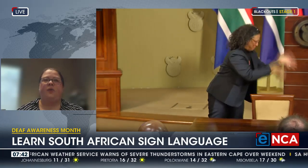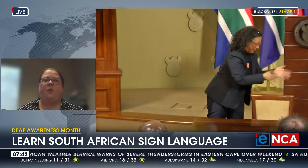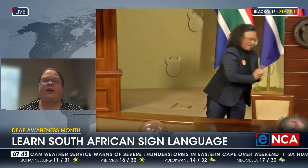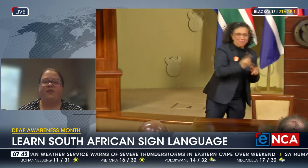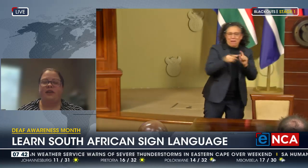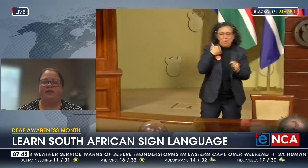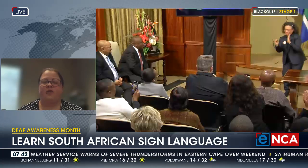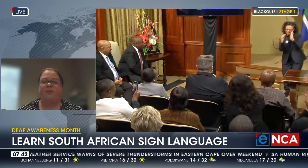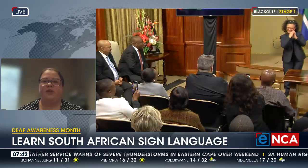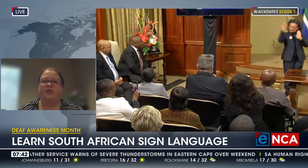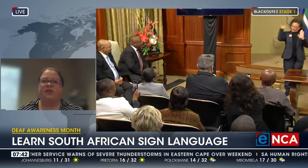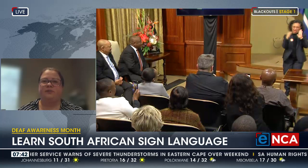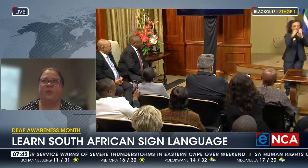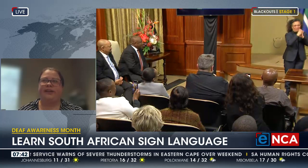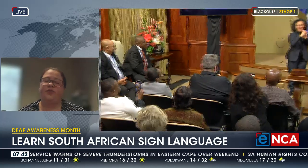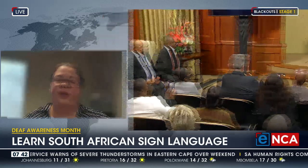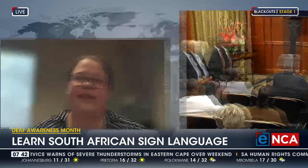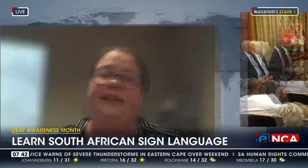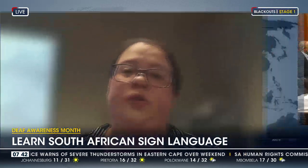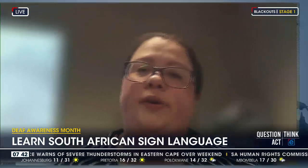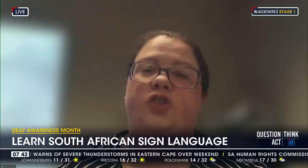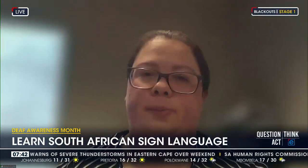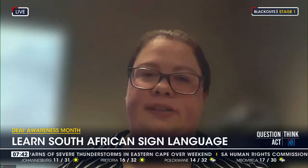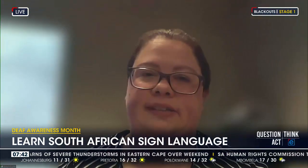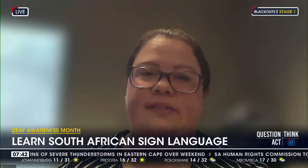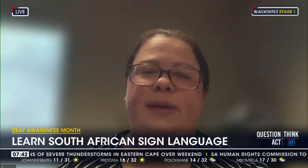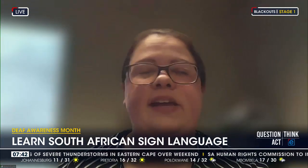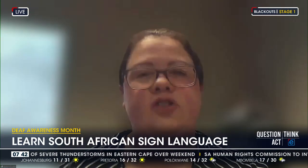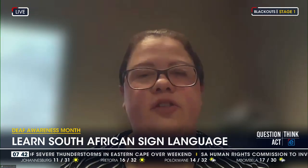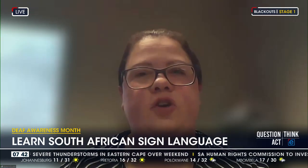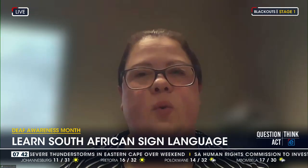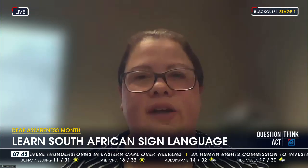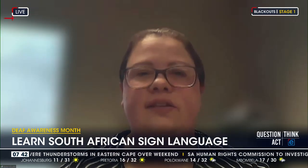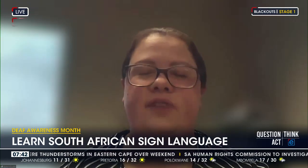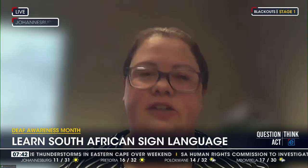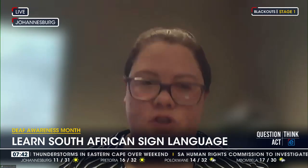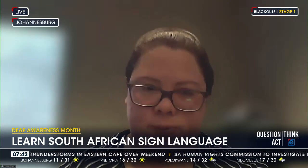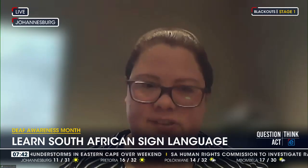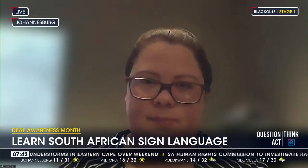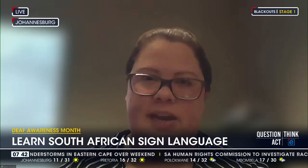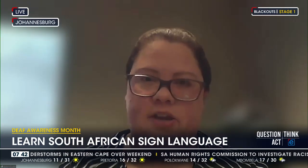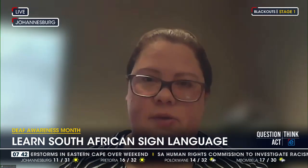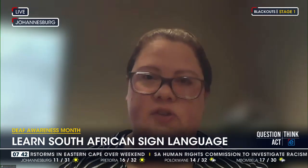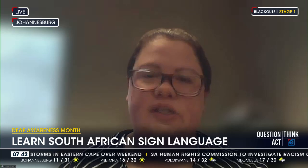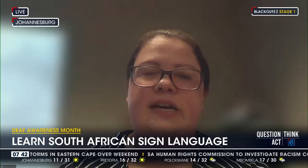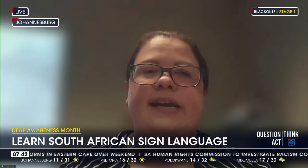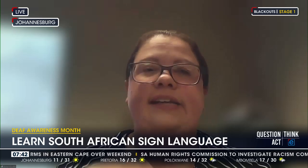And one of the foremost ways of doing that is through interpreters, making sure that the quality of the interpreters being used